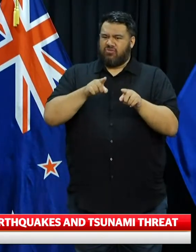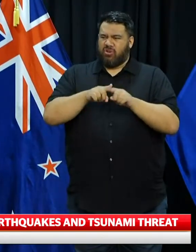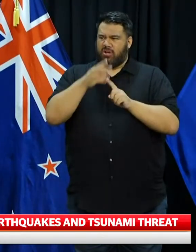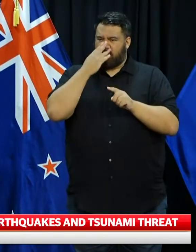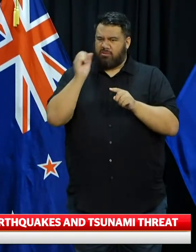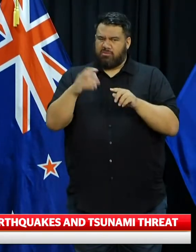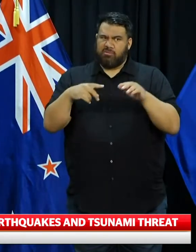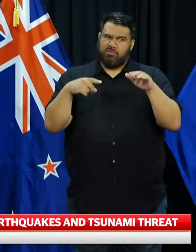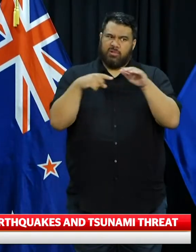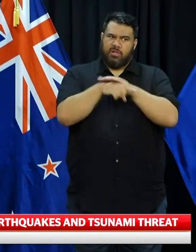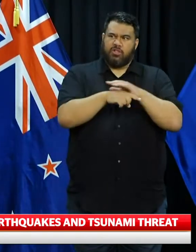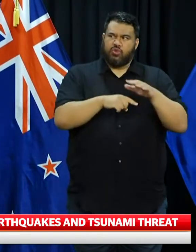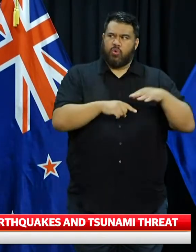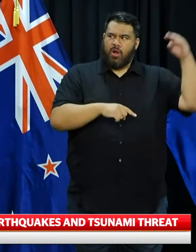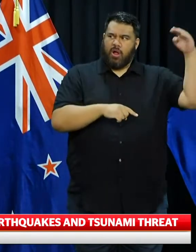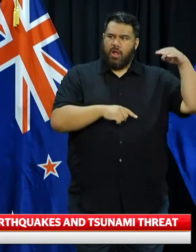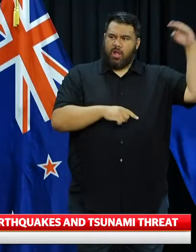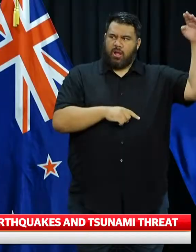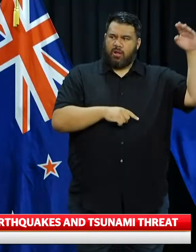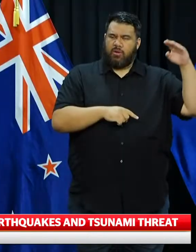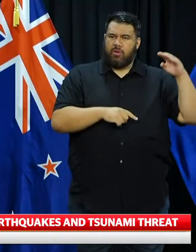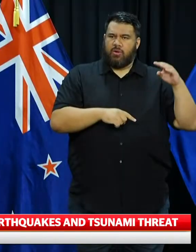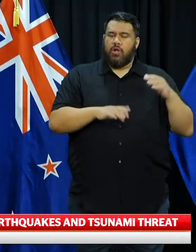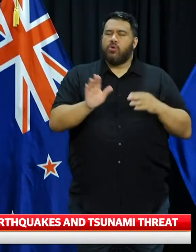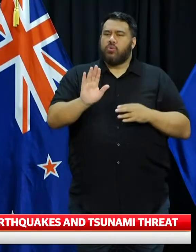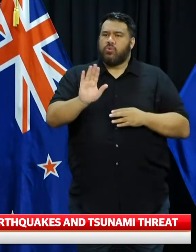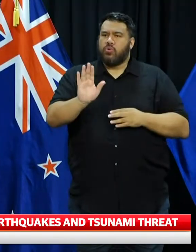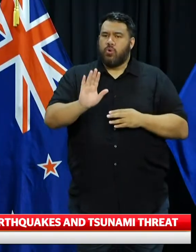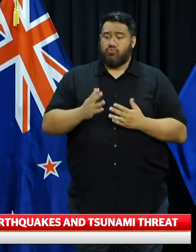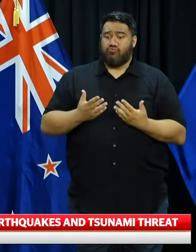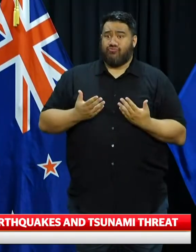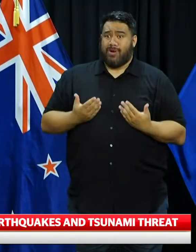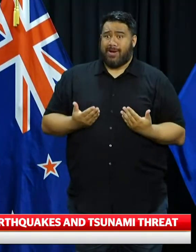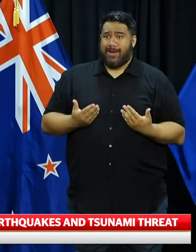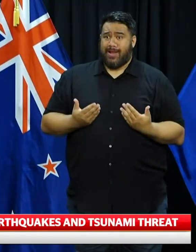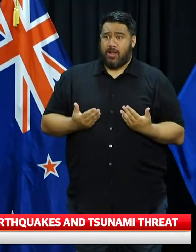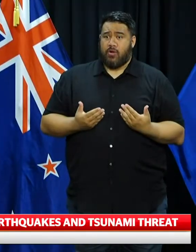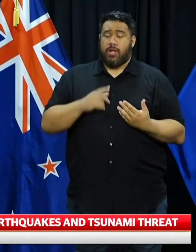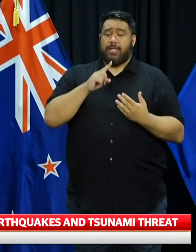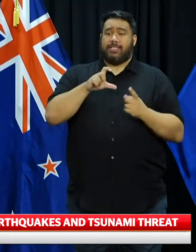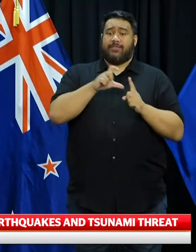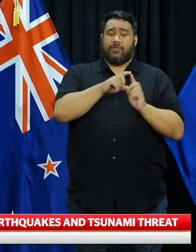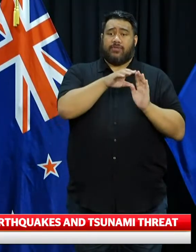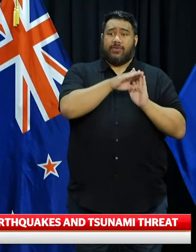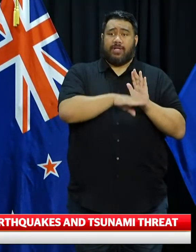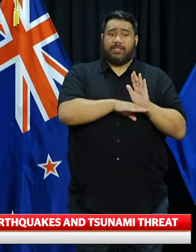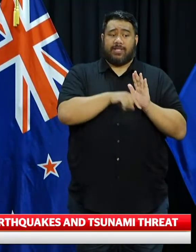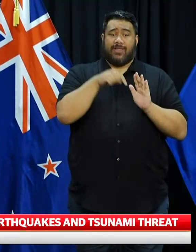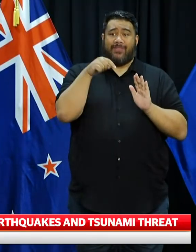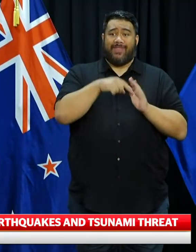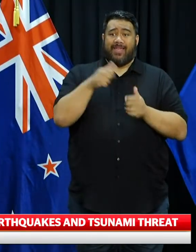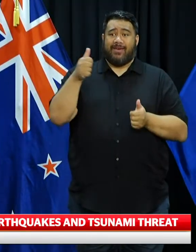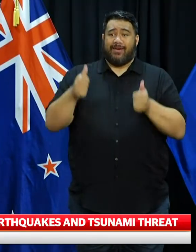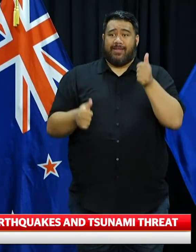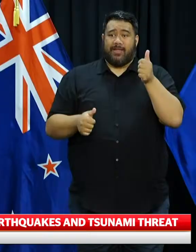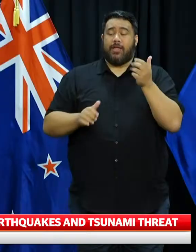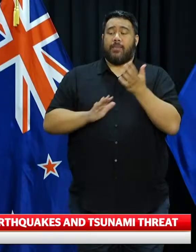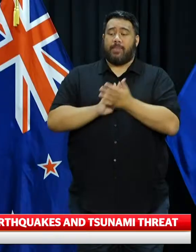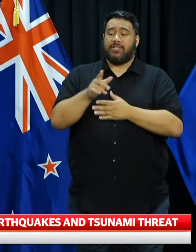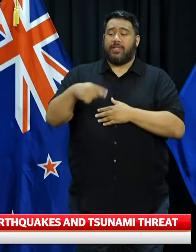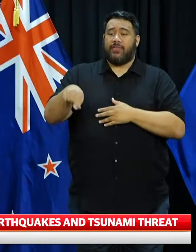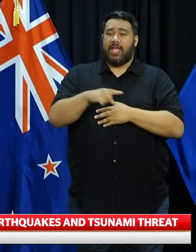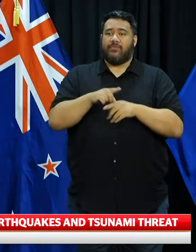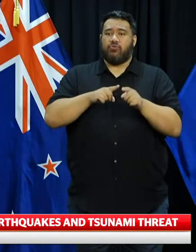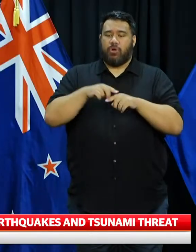not? No. It's for now that is the civil defence response overrides. So get to the highland. That's the thing